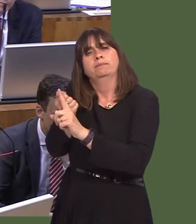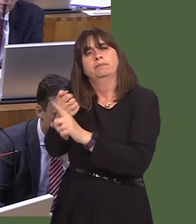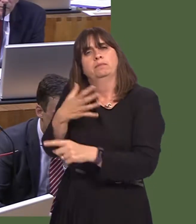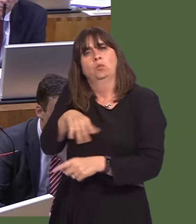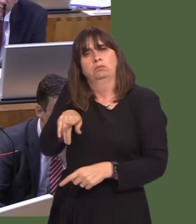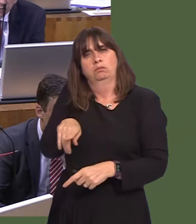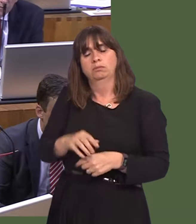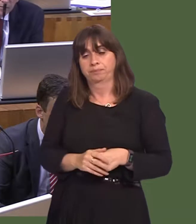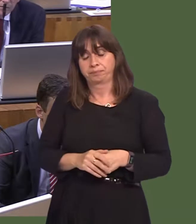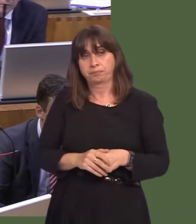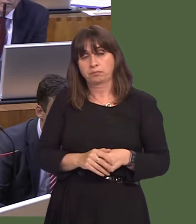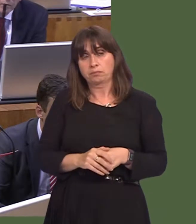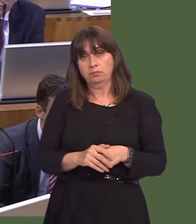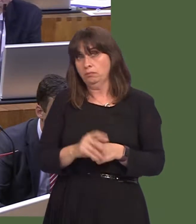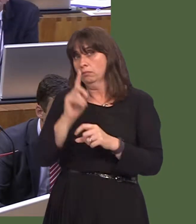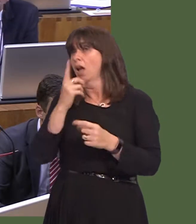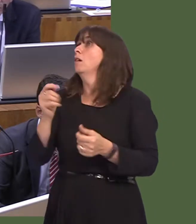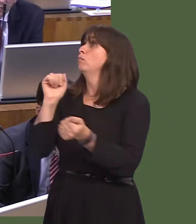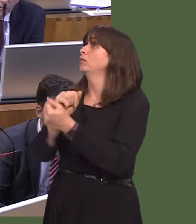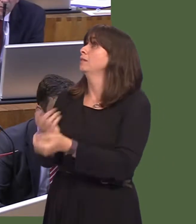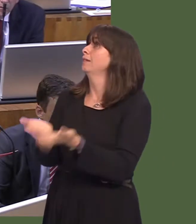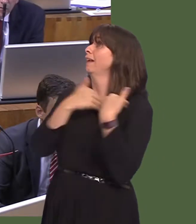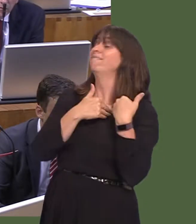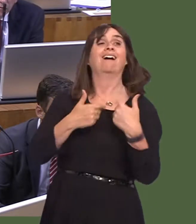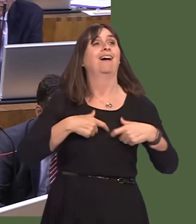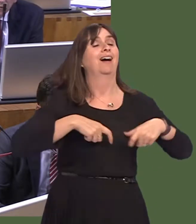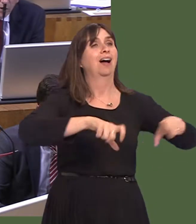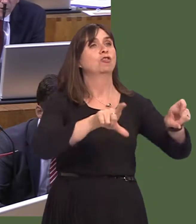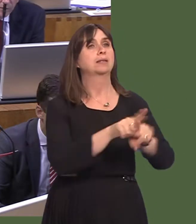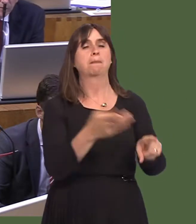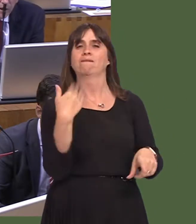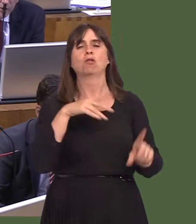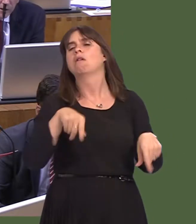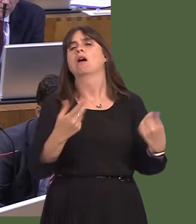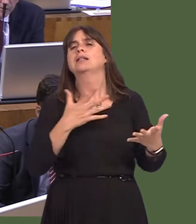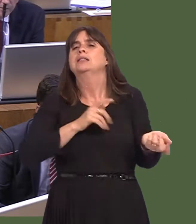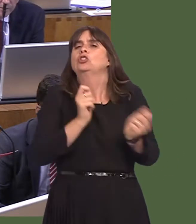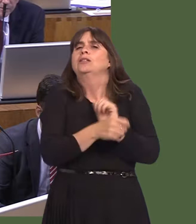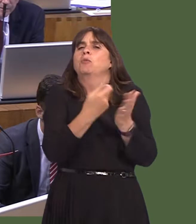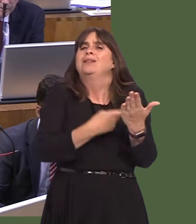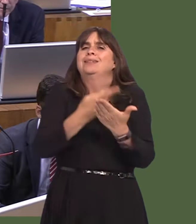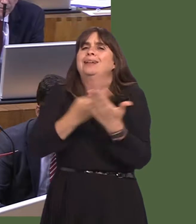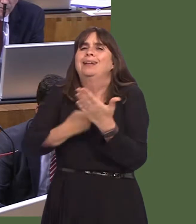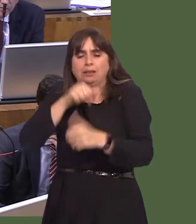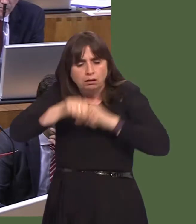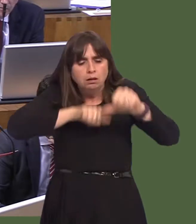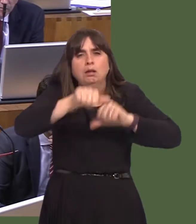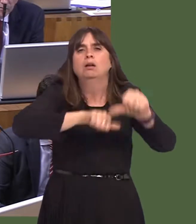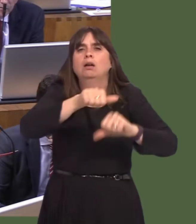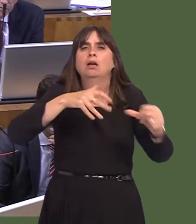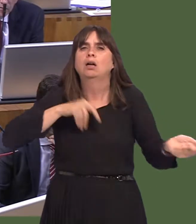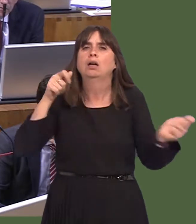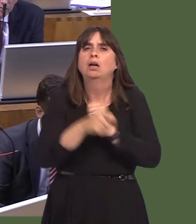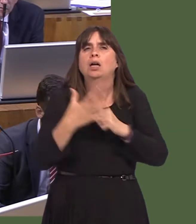isn't enough for us to say, well, we will take control of the prisons and carry on with the same policy as before. There's an opportunity now for us to look at